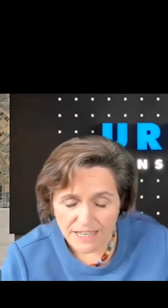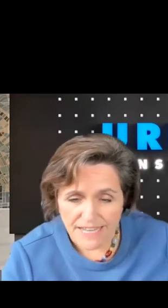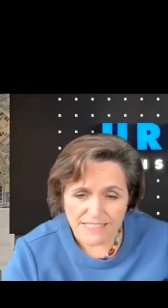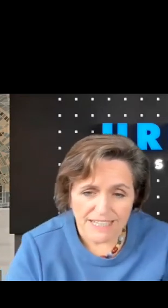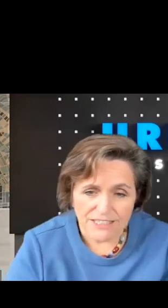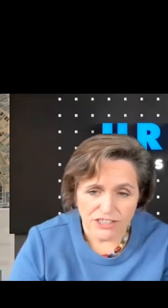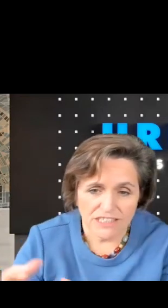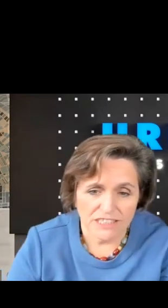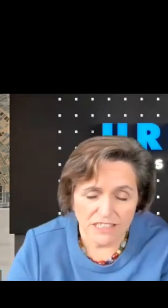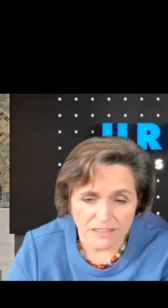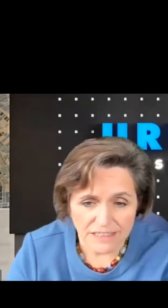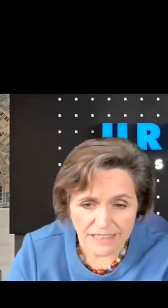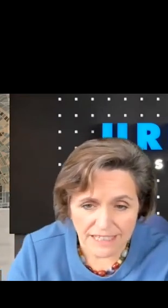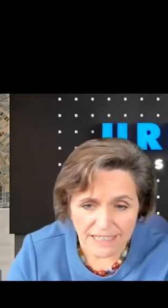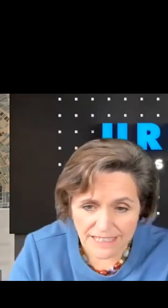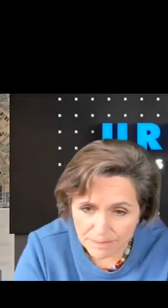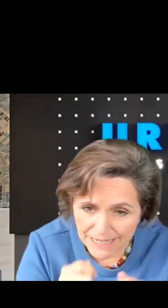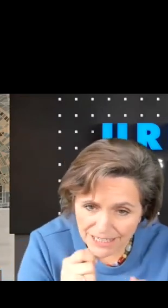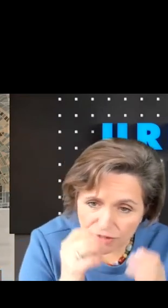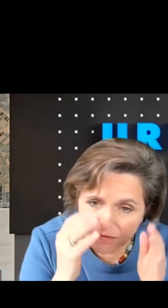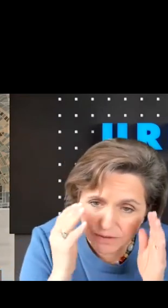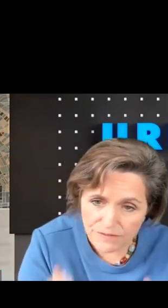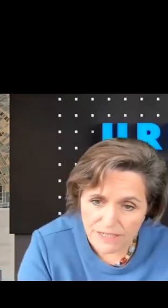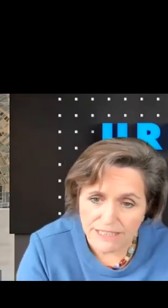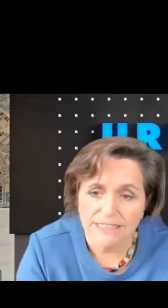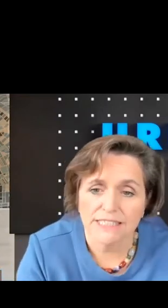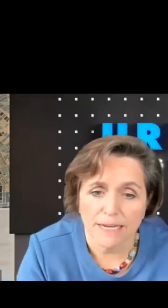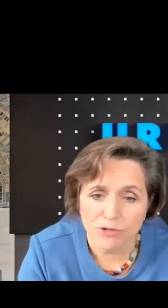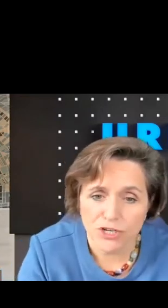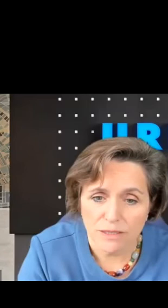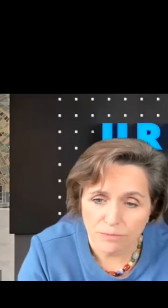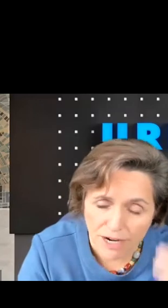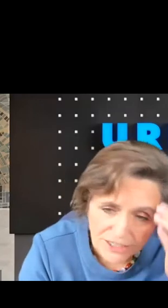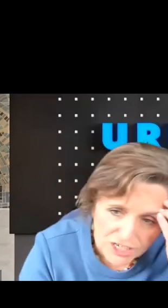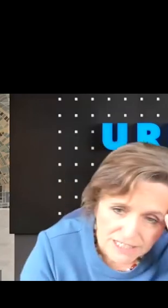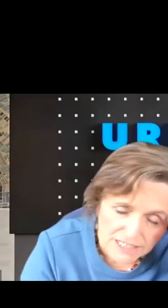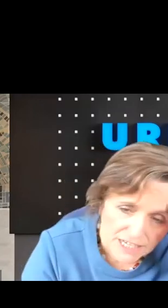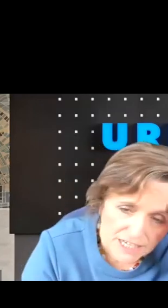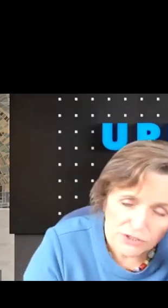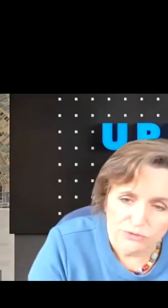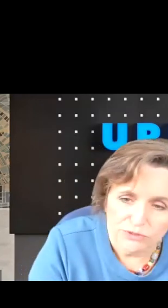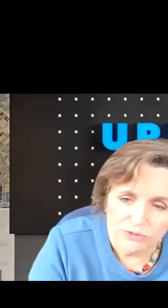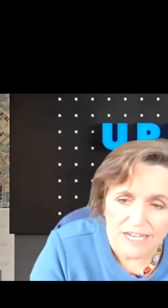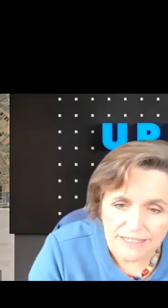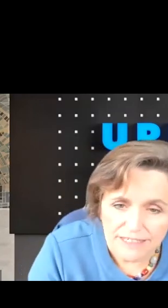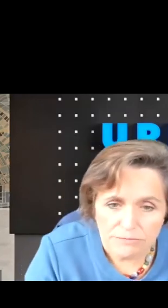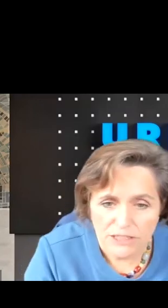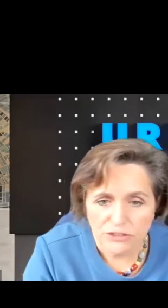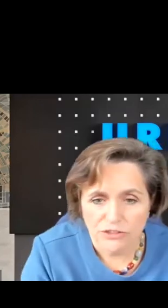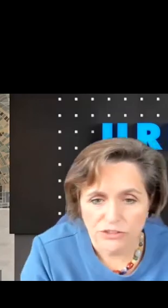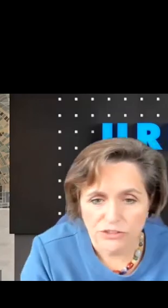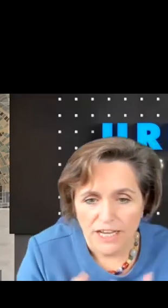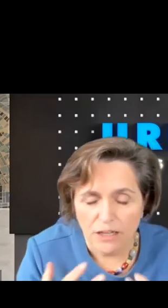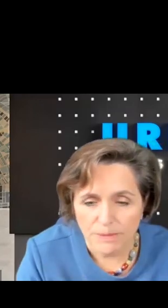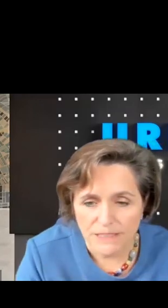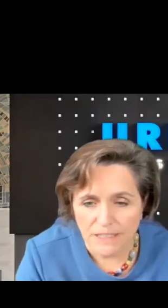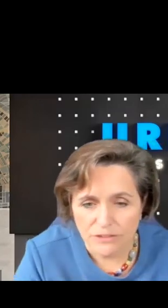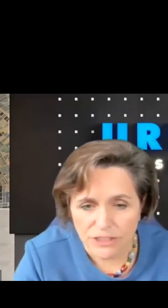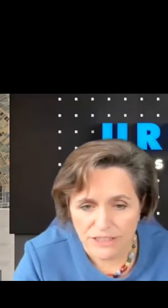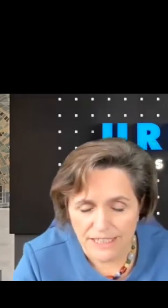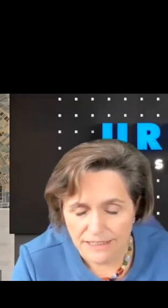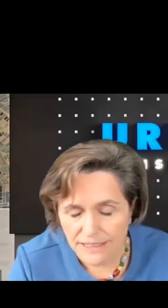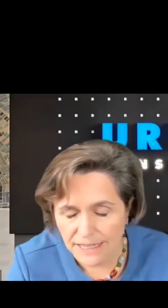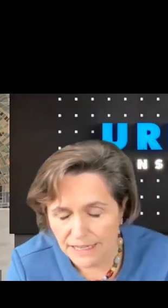process. That's not just consulting at the end, but actually from the very conception of the project to designing the research,